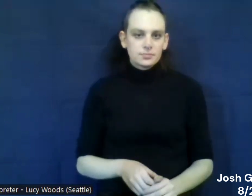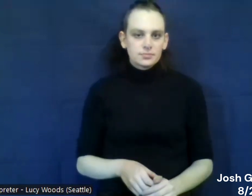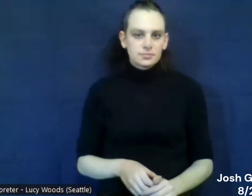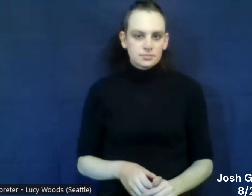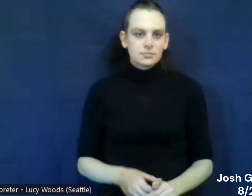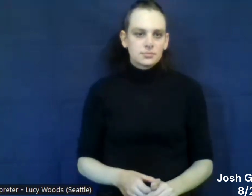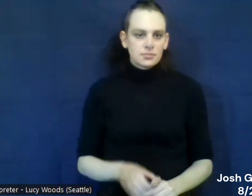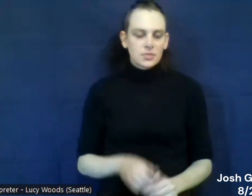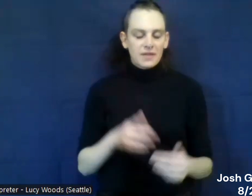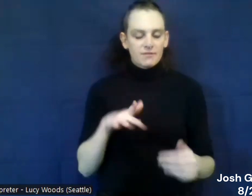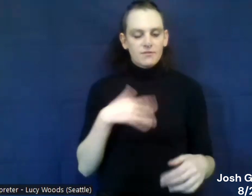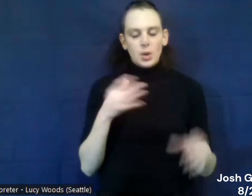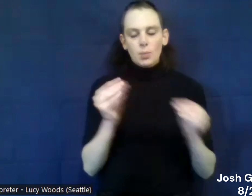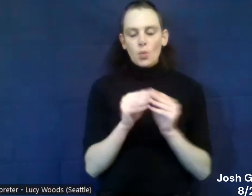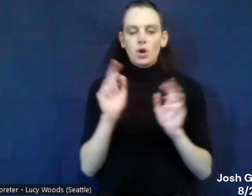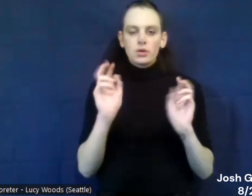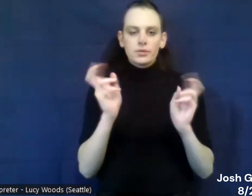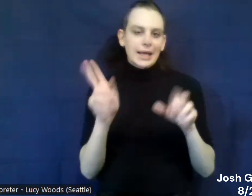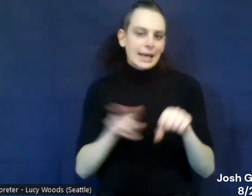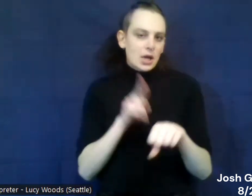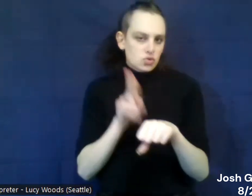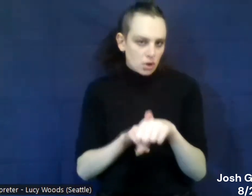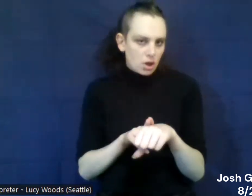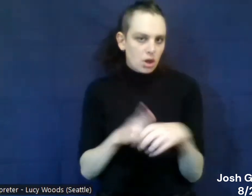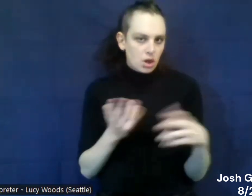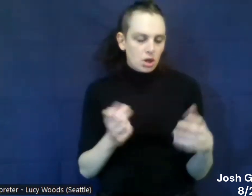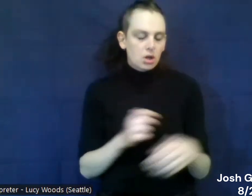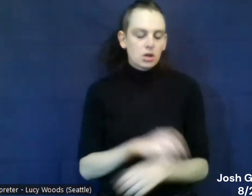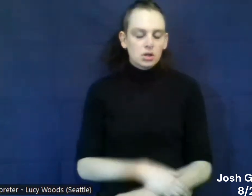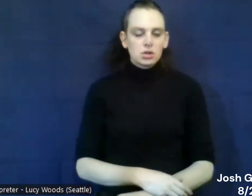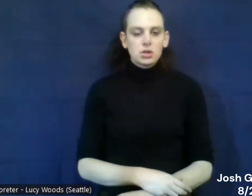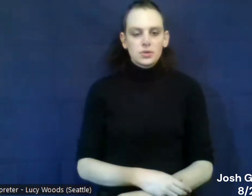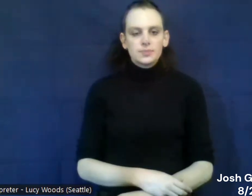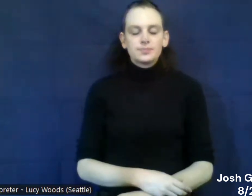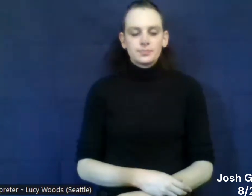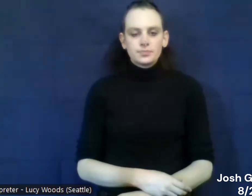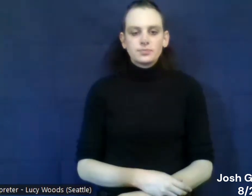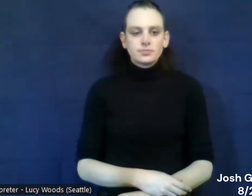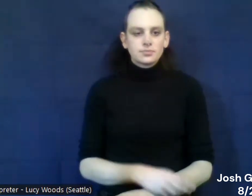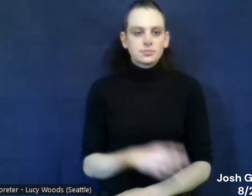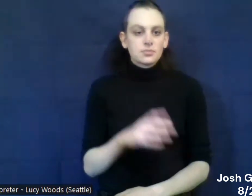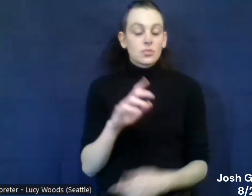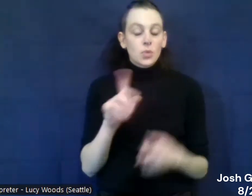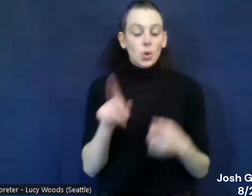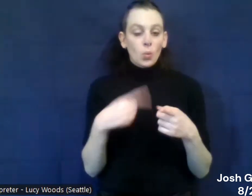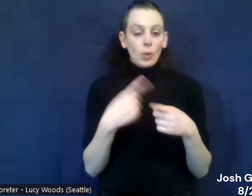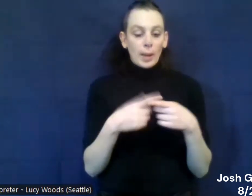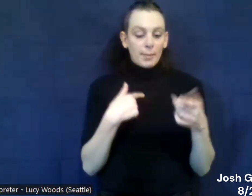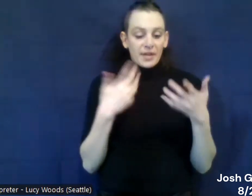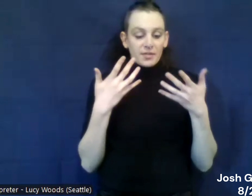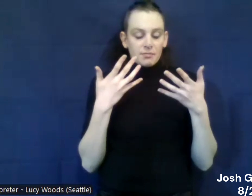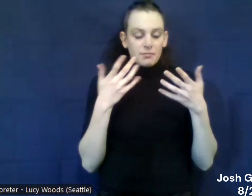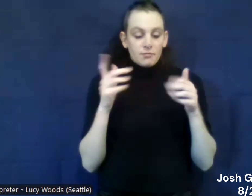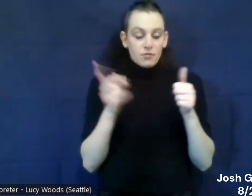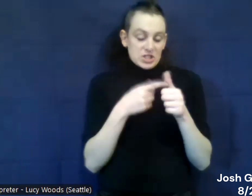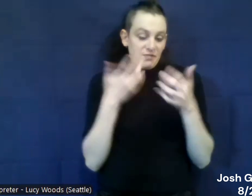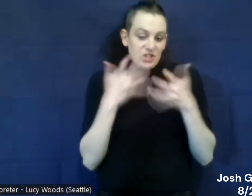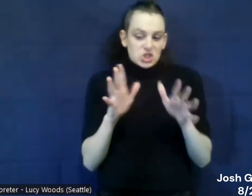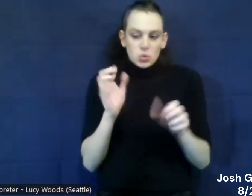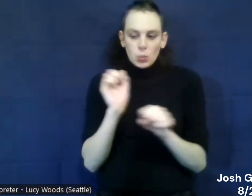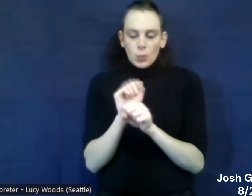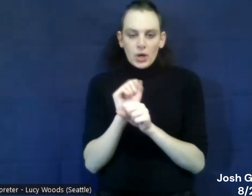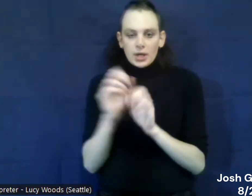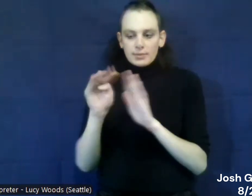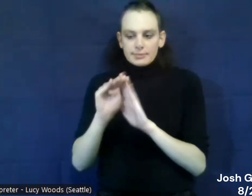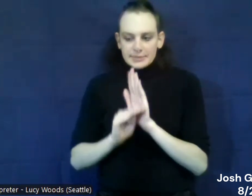just natural almost. Um, but when I first finished working those steps, or finished